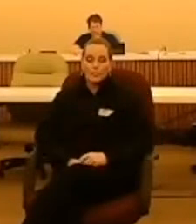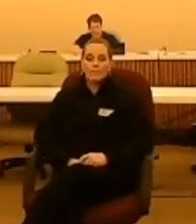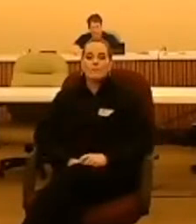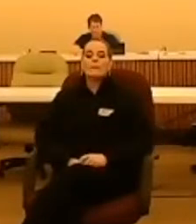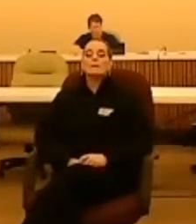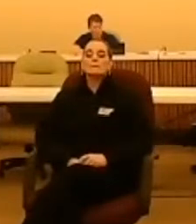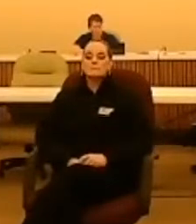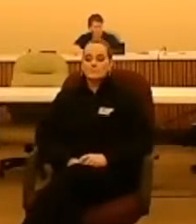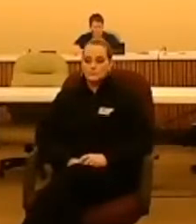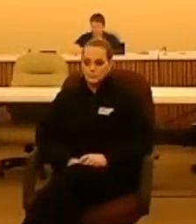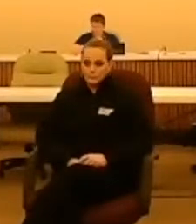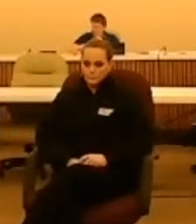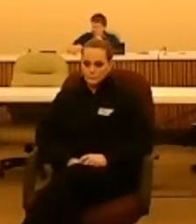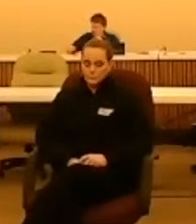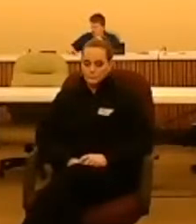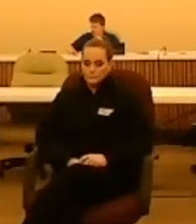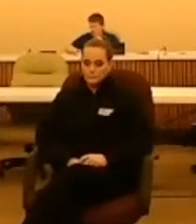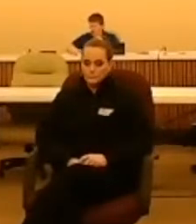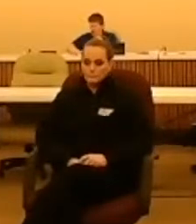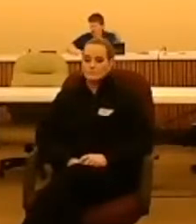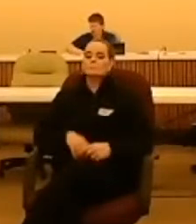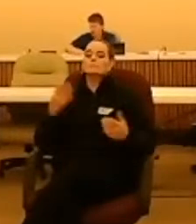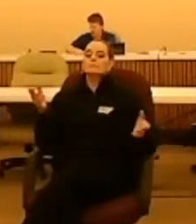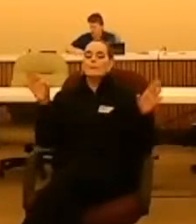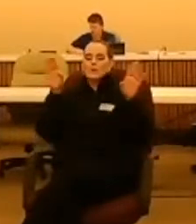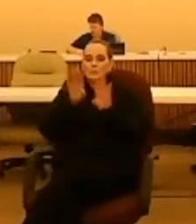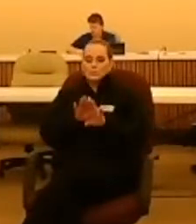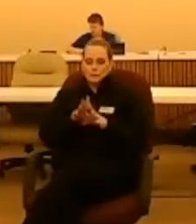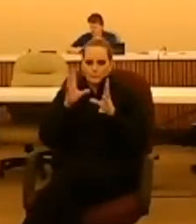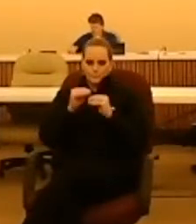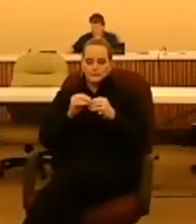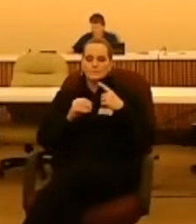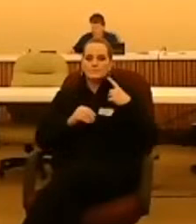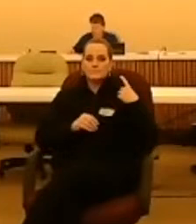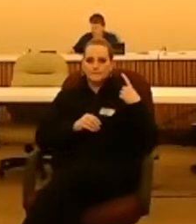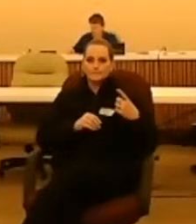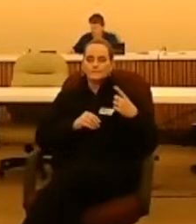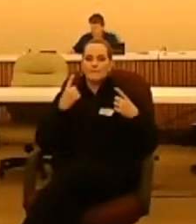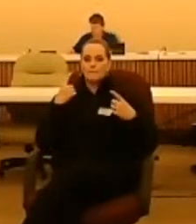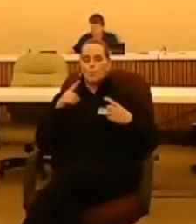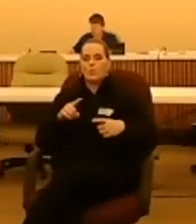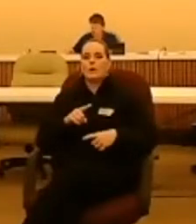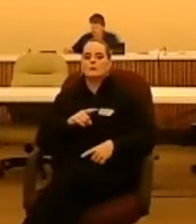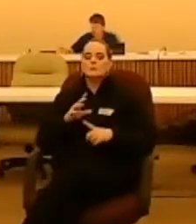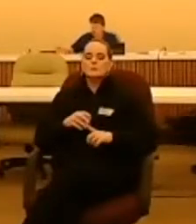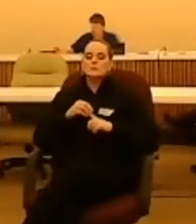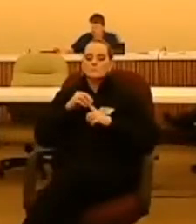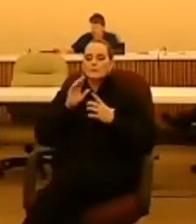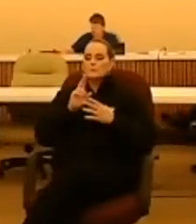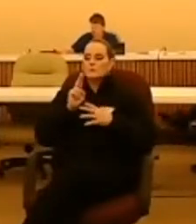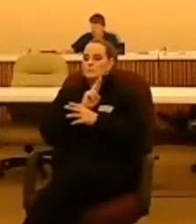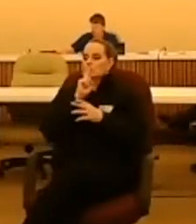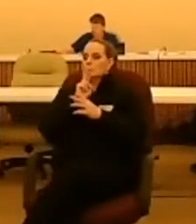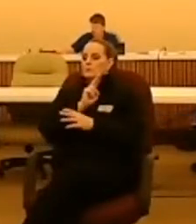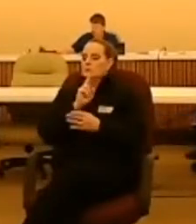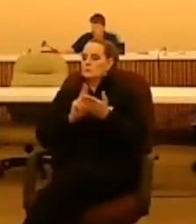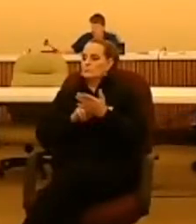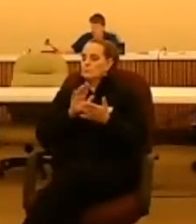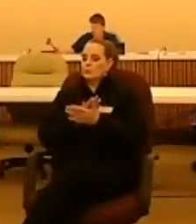Hearing none, I close the public hearing for special use permit application